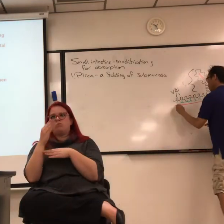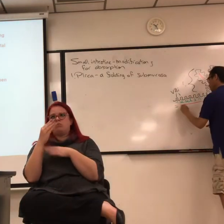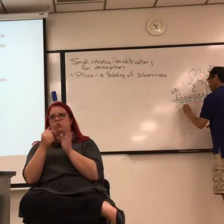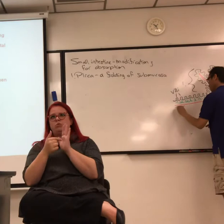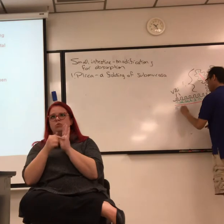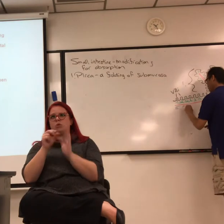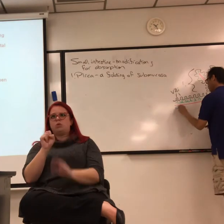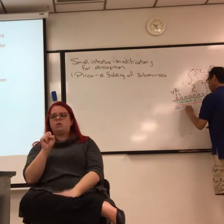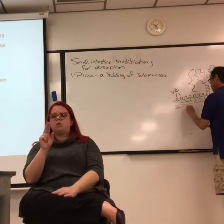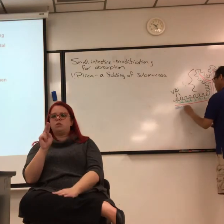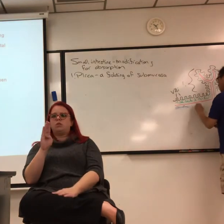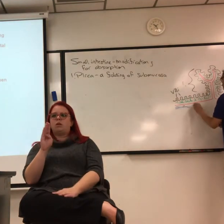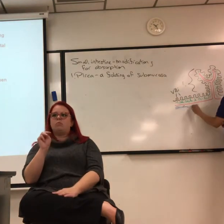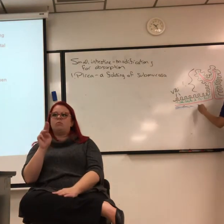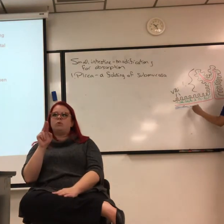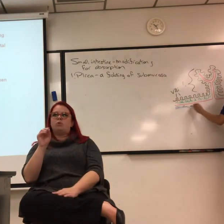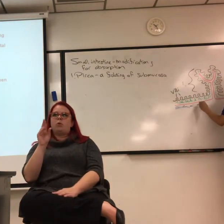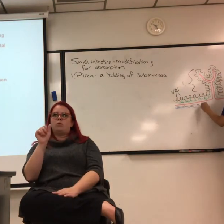submucosa.